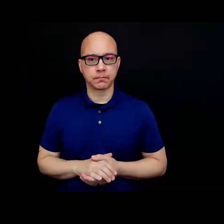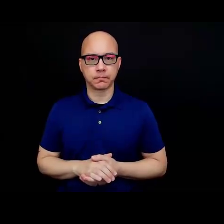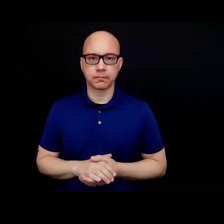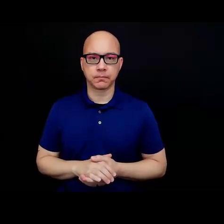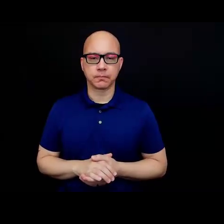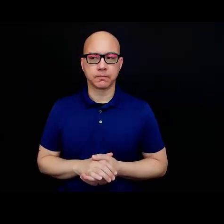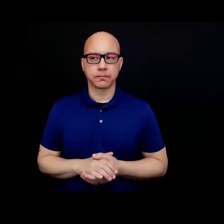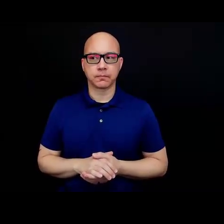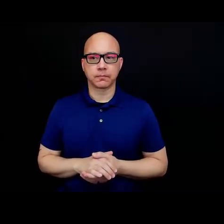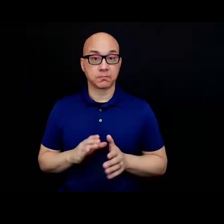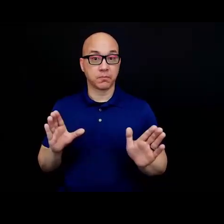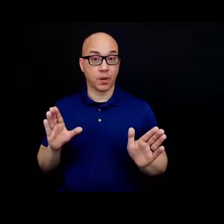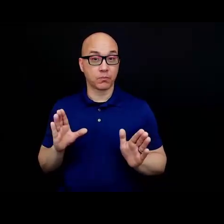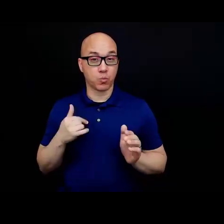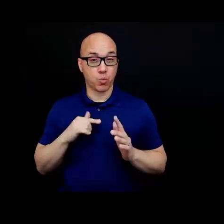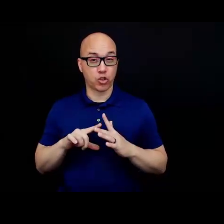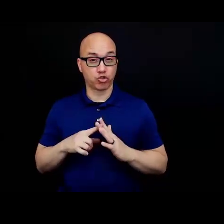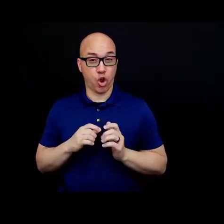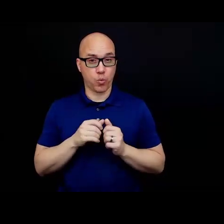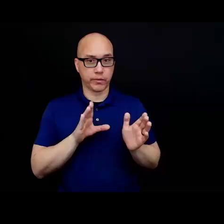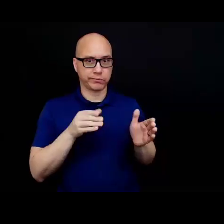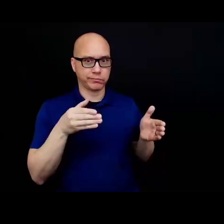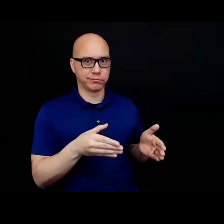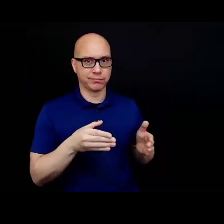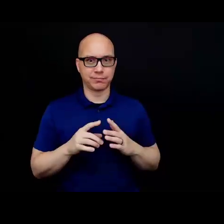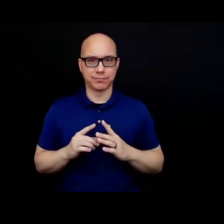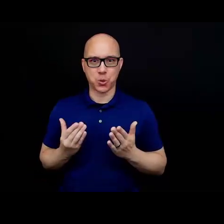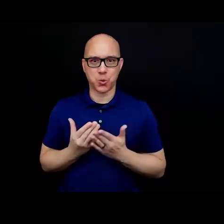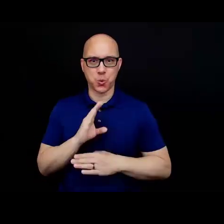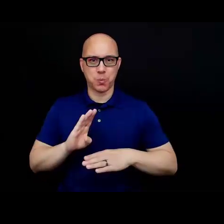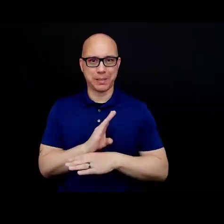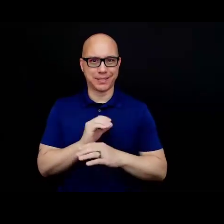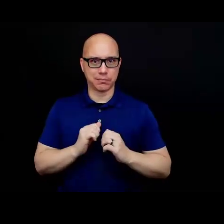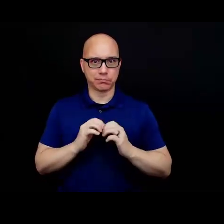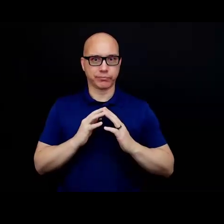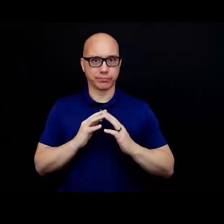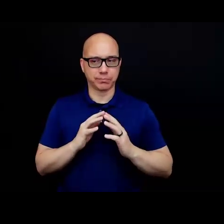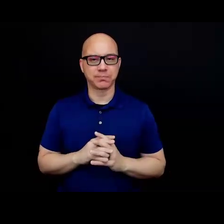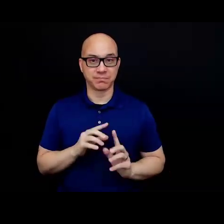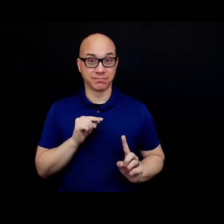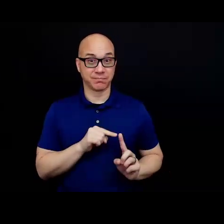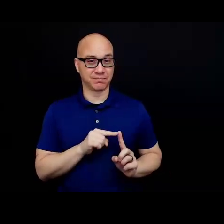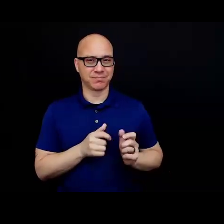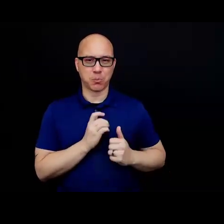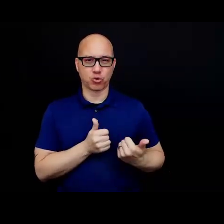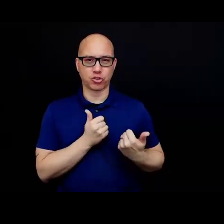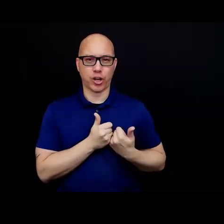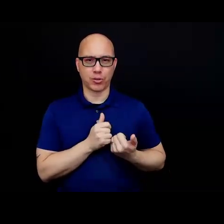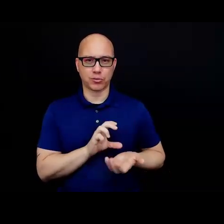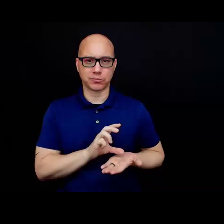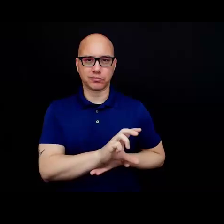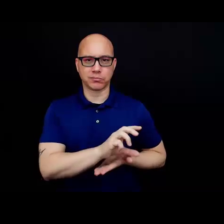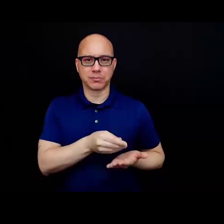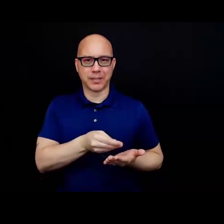I want to start with startups because those are the most difficult to fund. When I say most difficult to fund, most